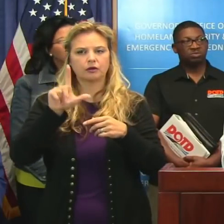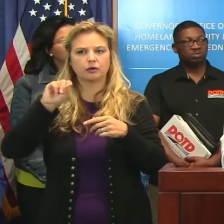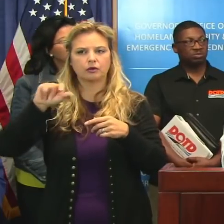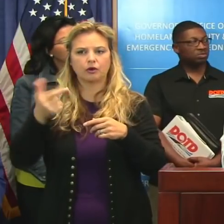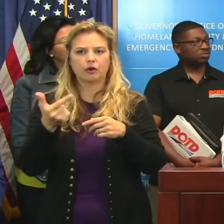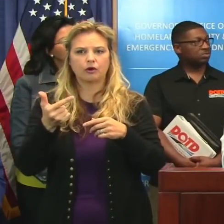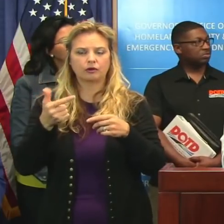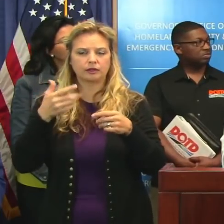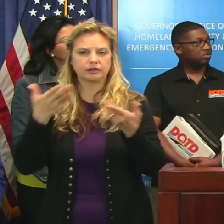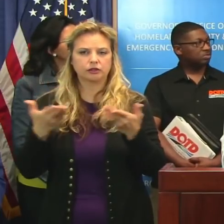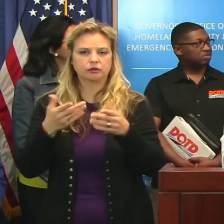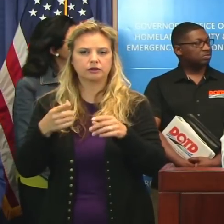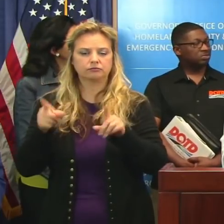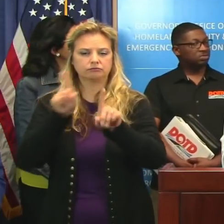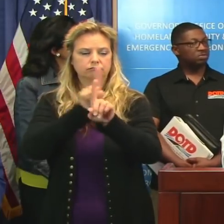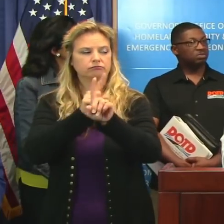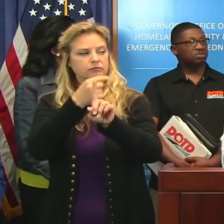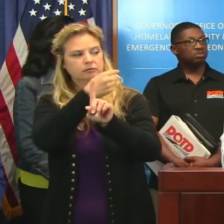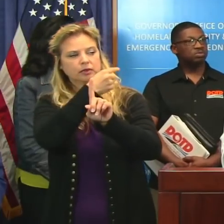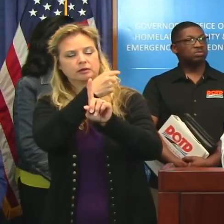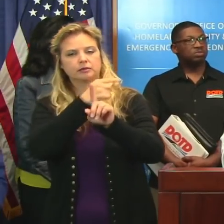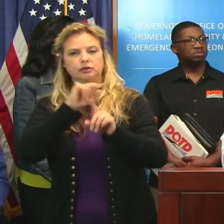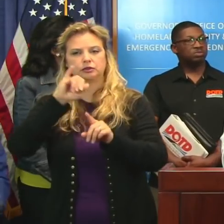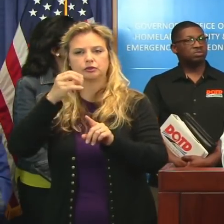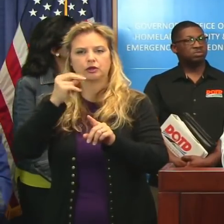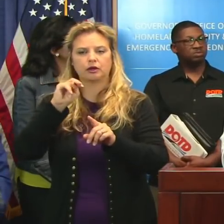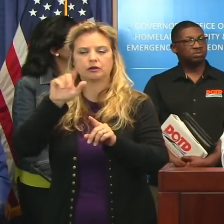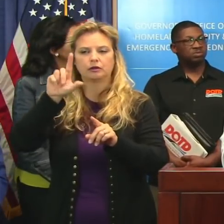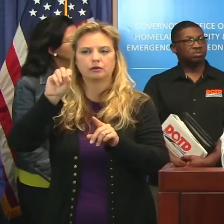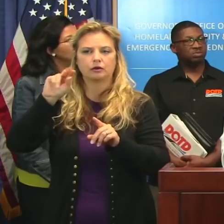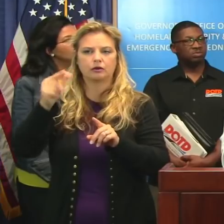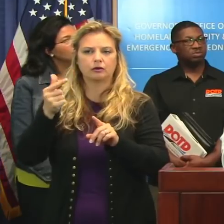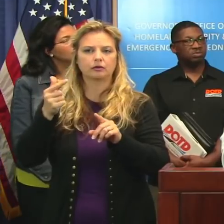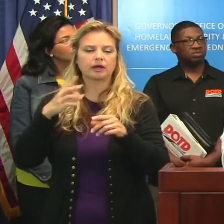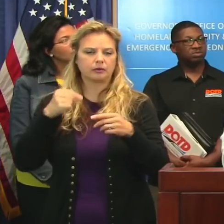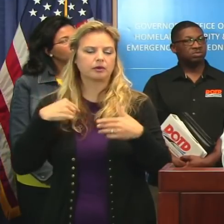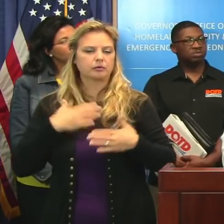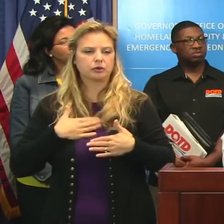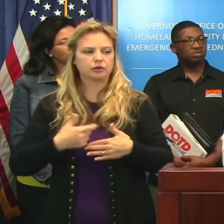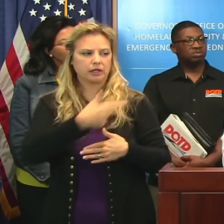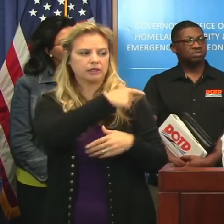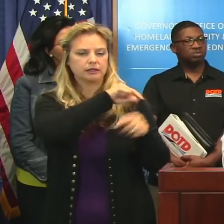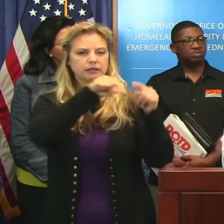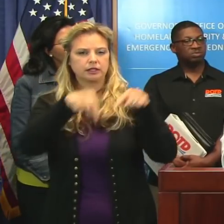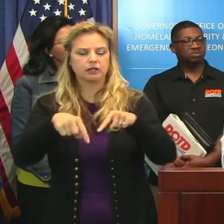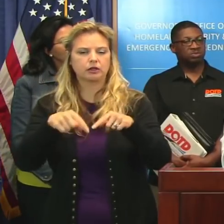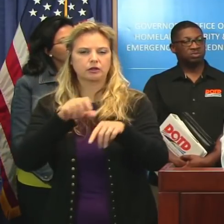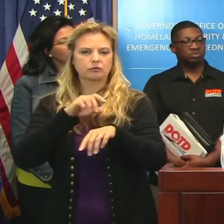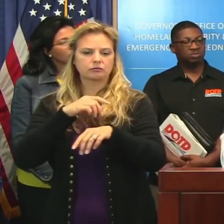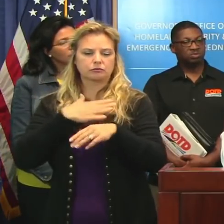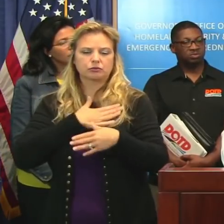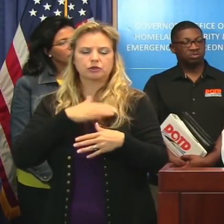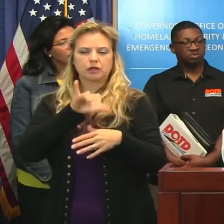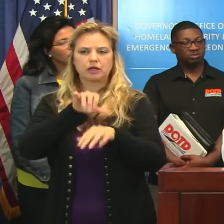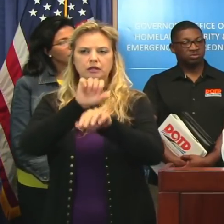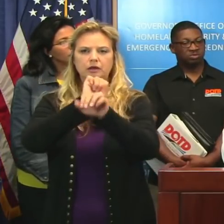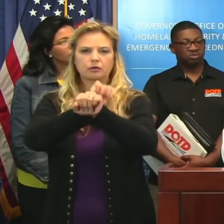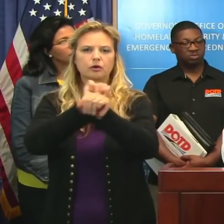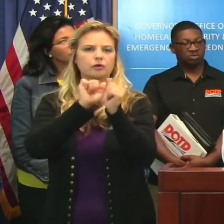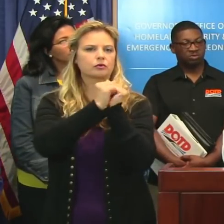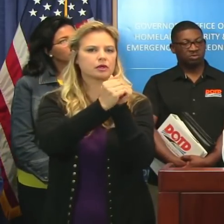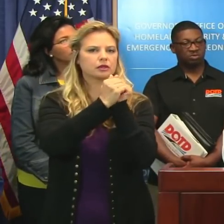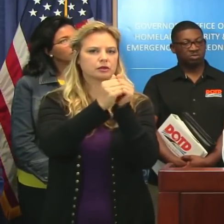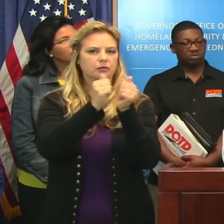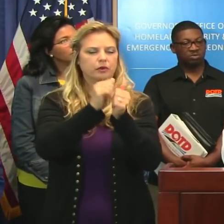and he's standing behind me, and we appreciate having John Long here, and appreciate the working relationship that we've got with Brock Long and the folks at